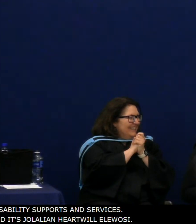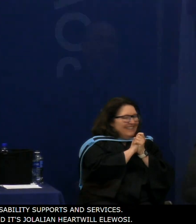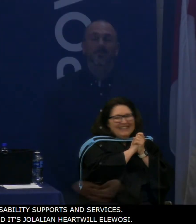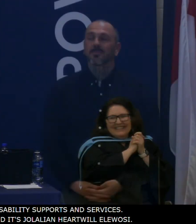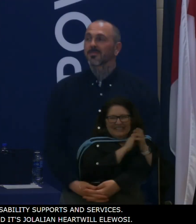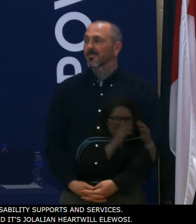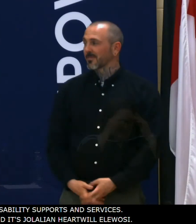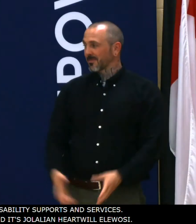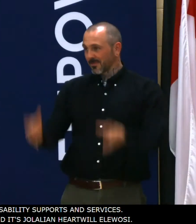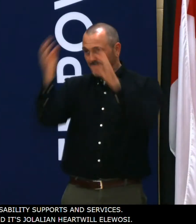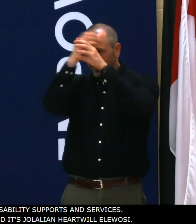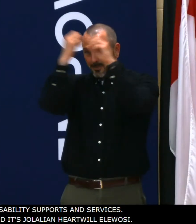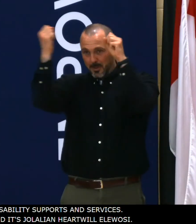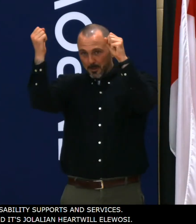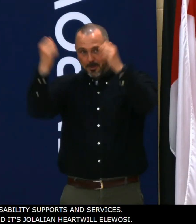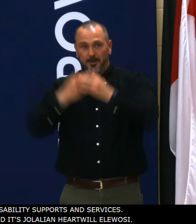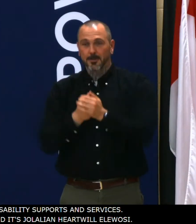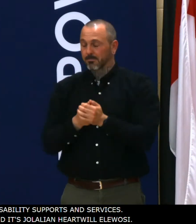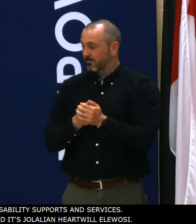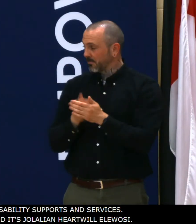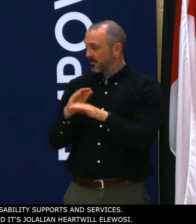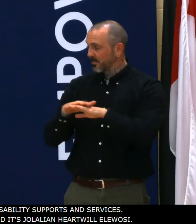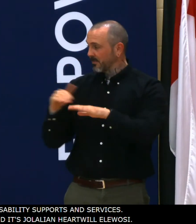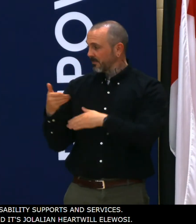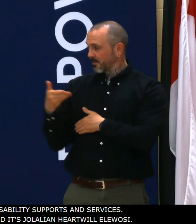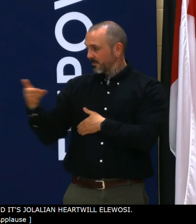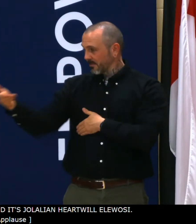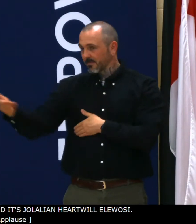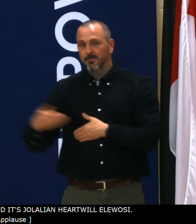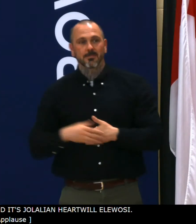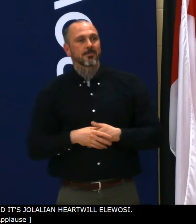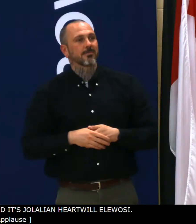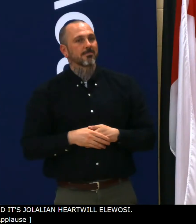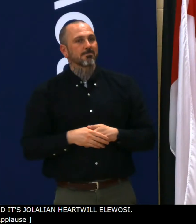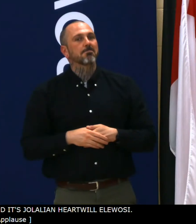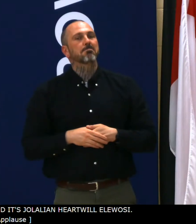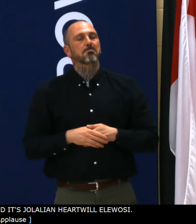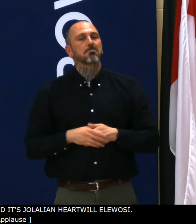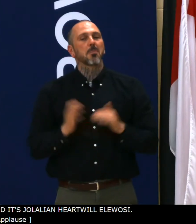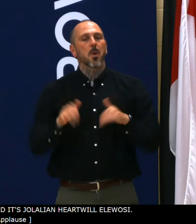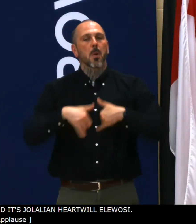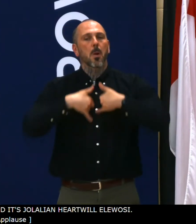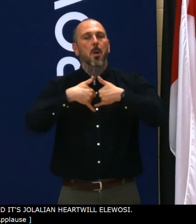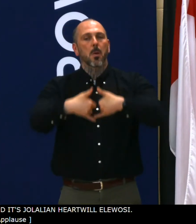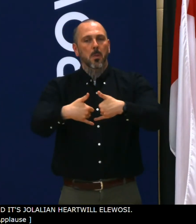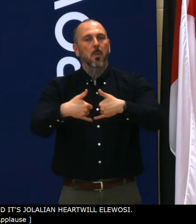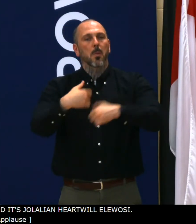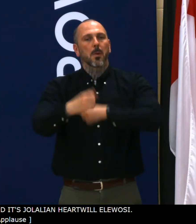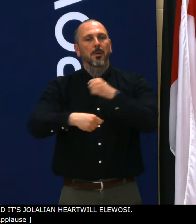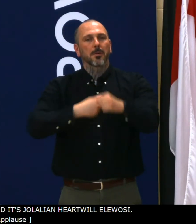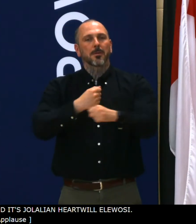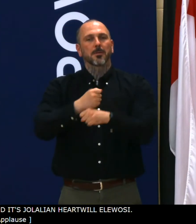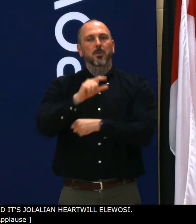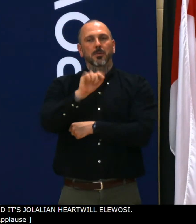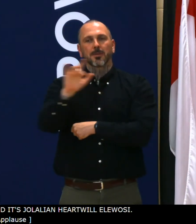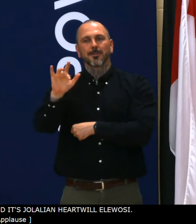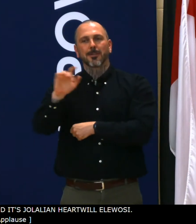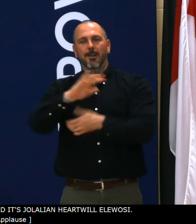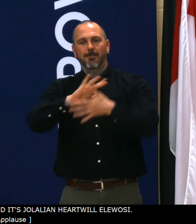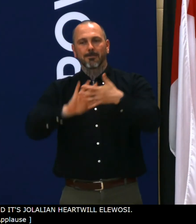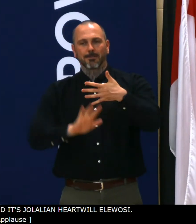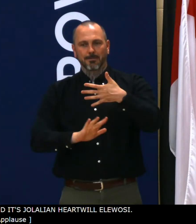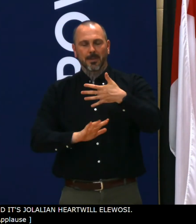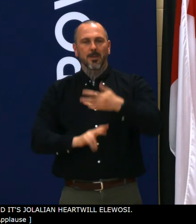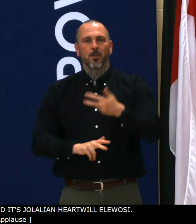Mr. President and invited guests, I present to you 3 of our 2025 award winners of the Kingstec